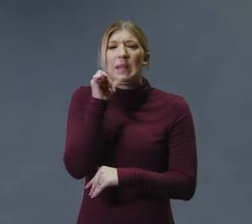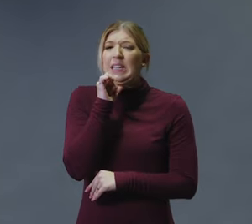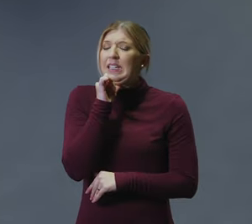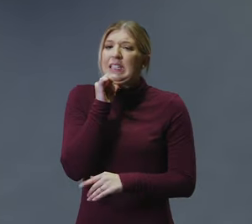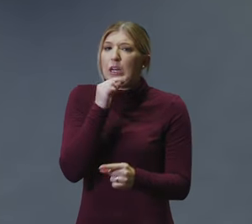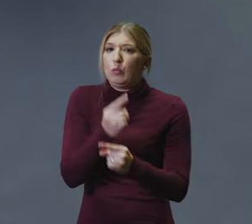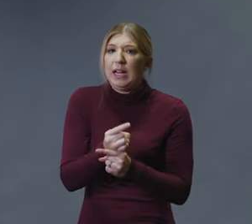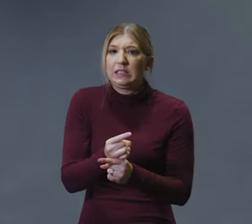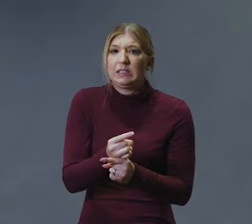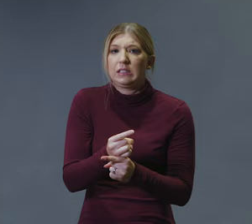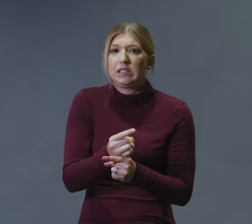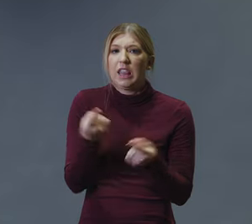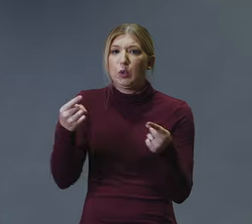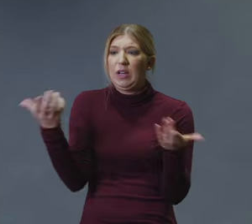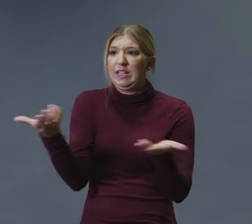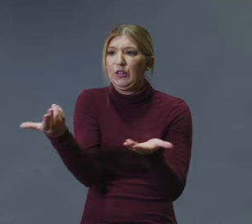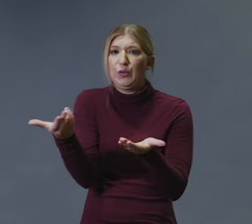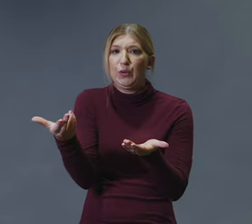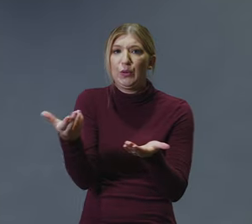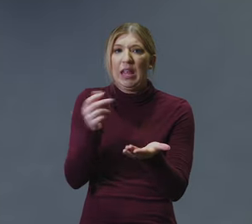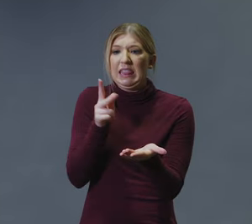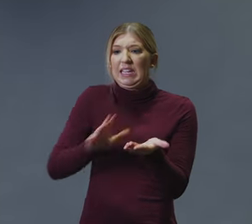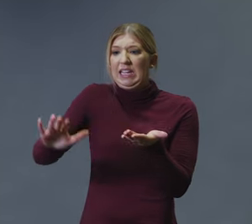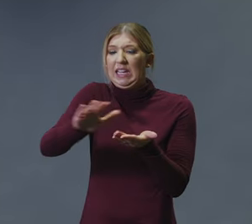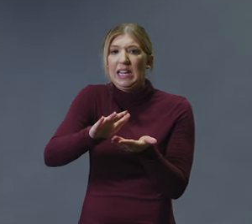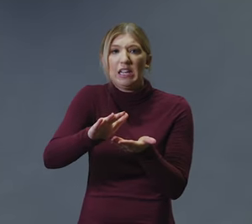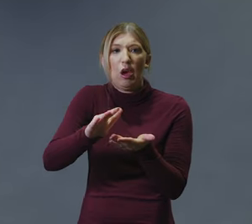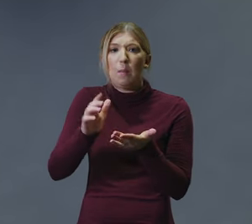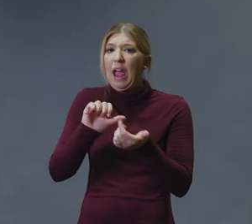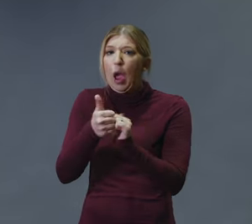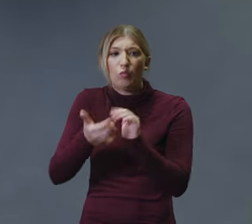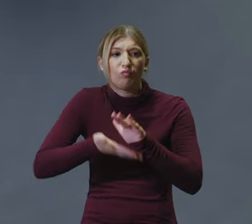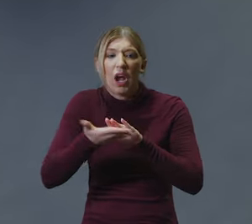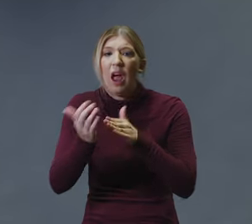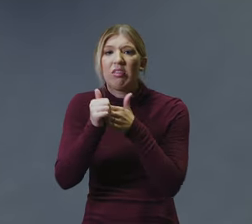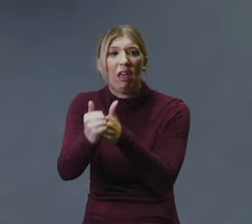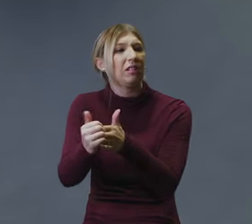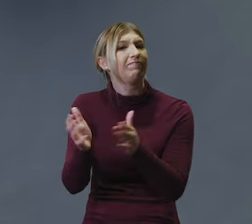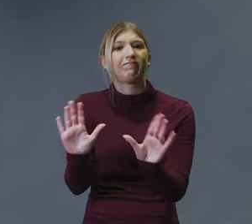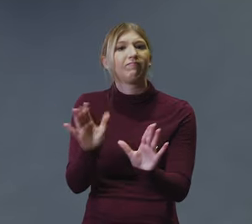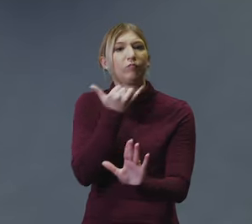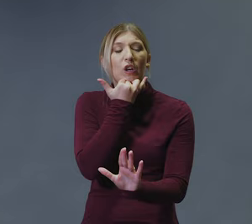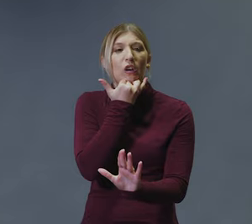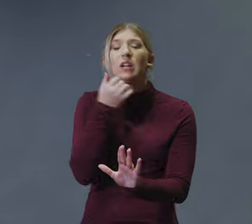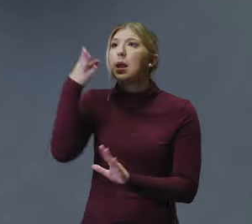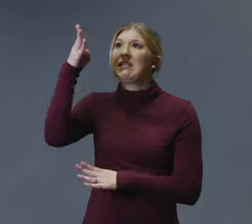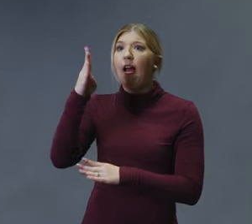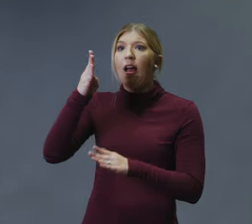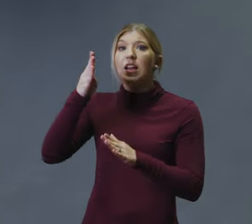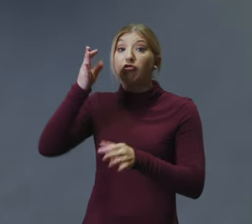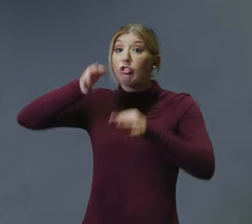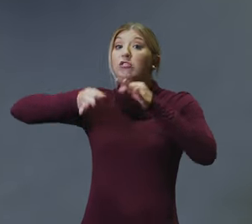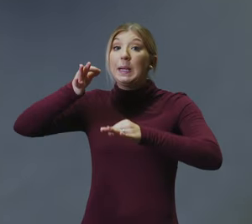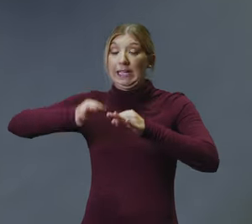about what's going on here, how the kingdom is being run. And I'm here to say that God's judgment is